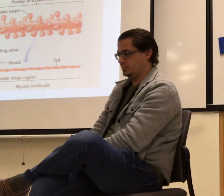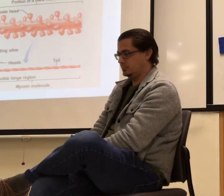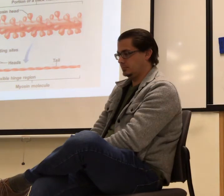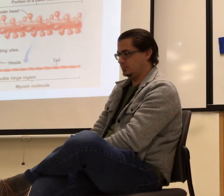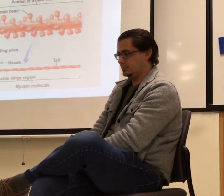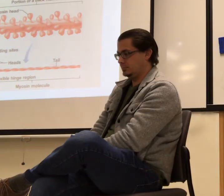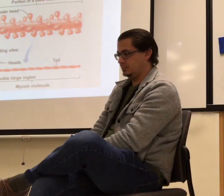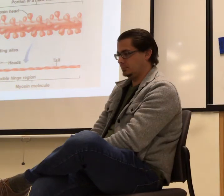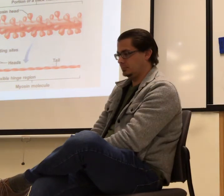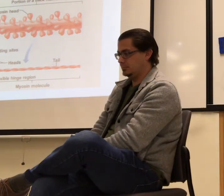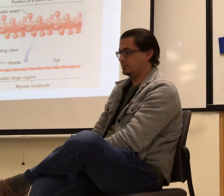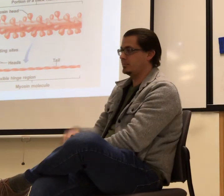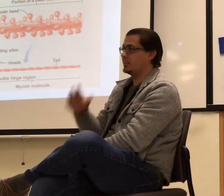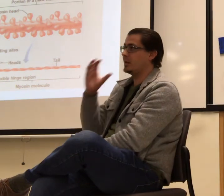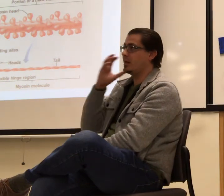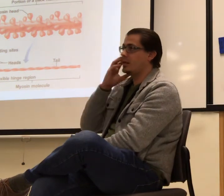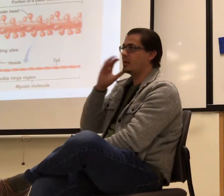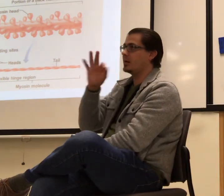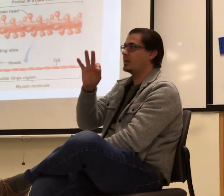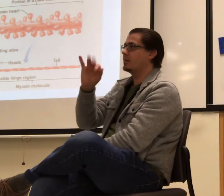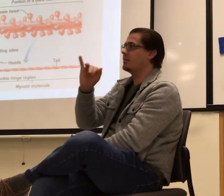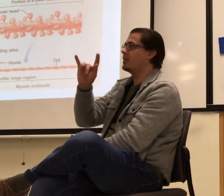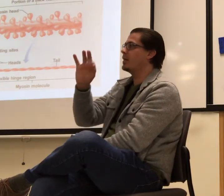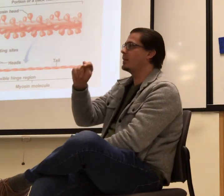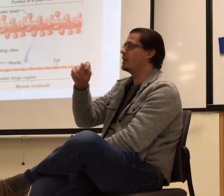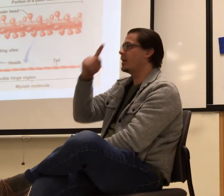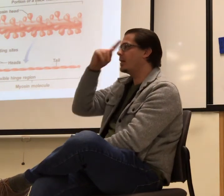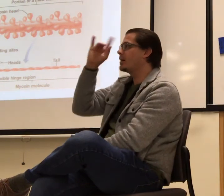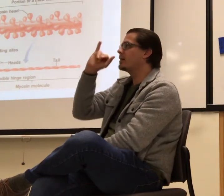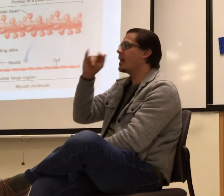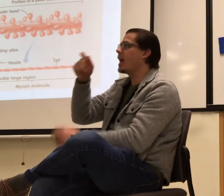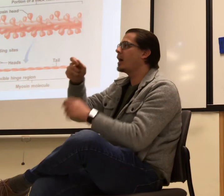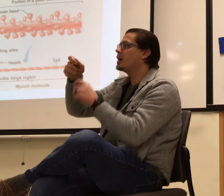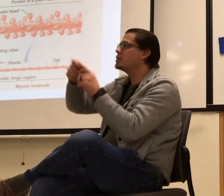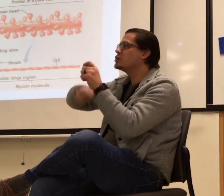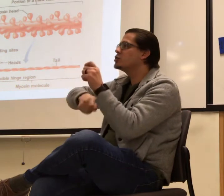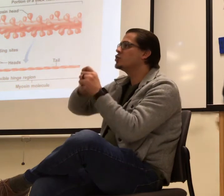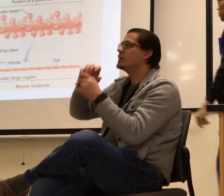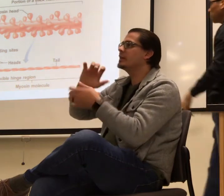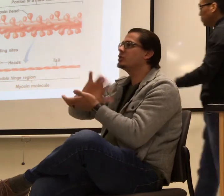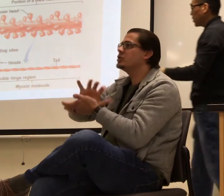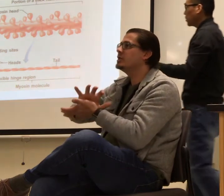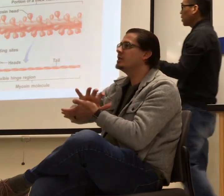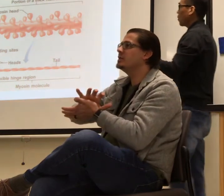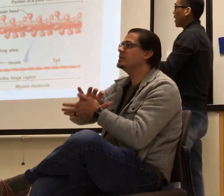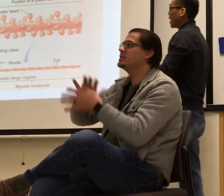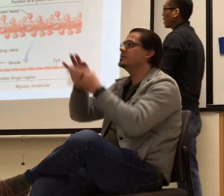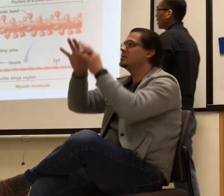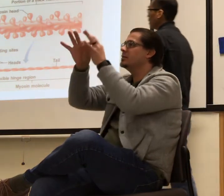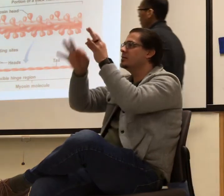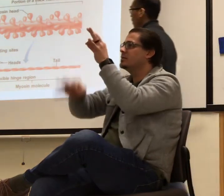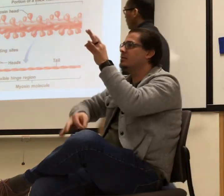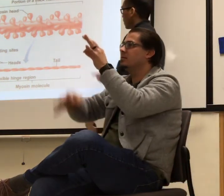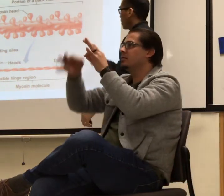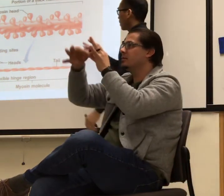The thick filament, I think of string cheese. You have all these little heavy heads. You can peel